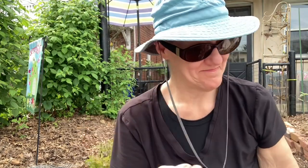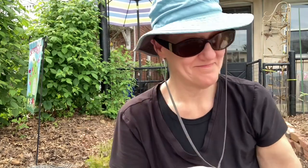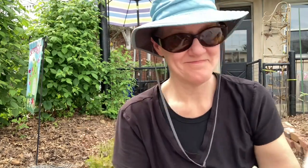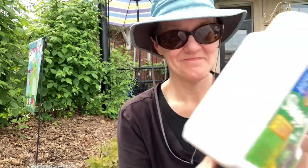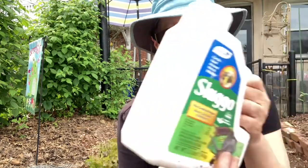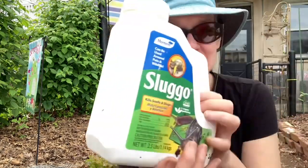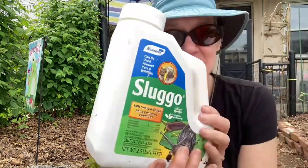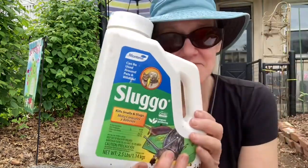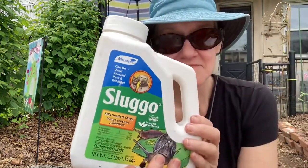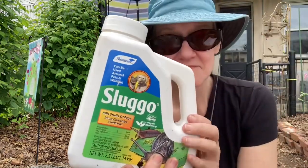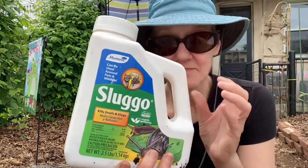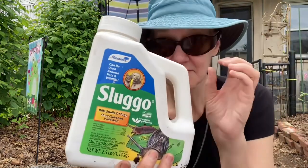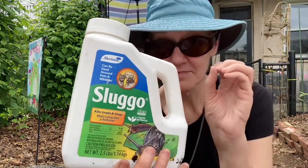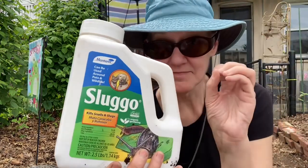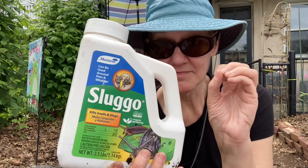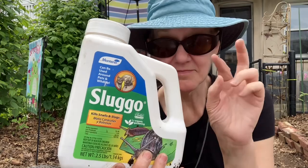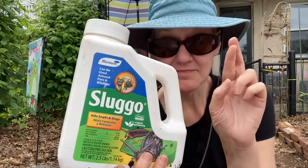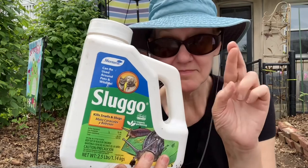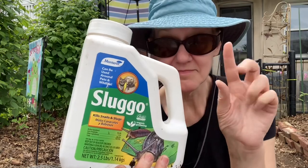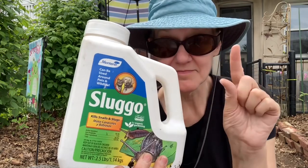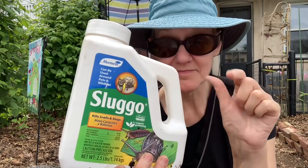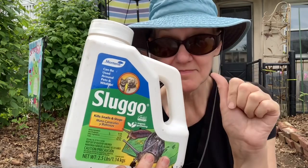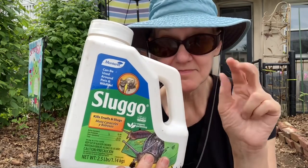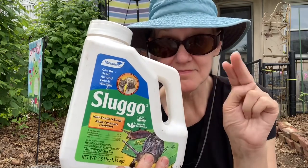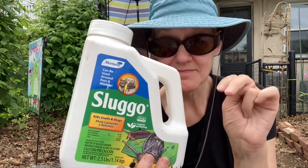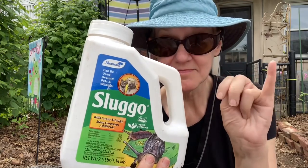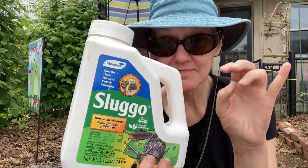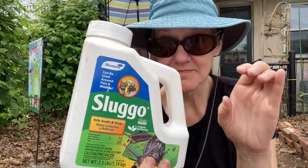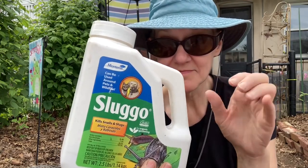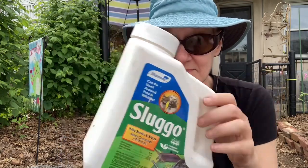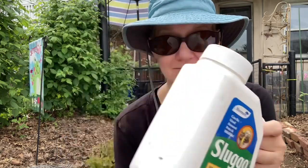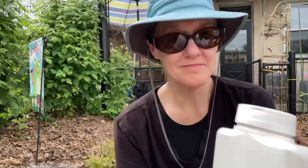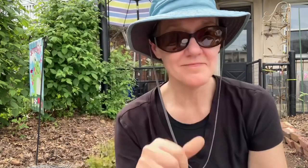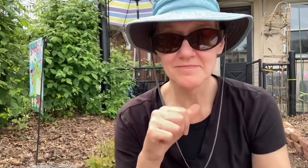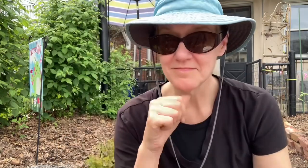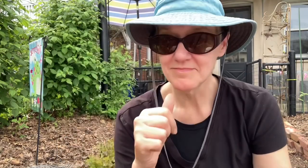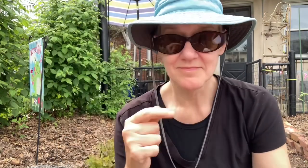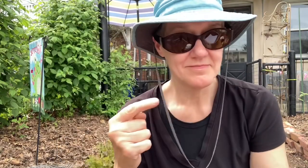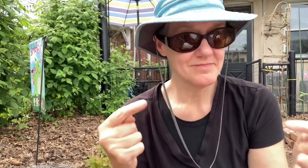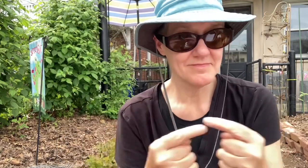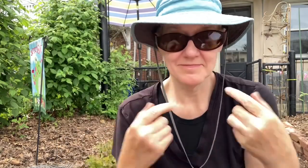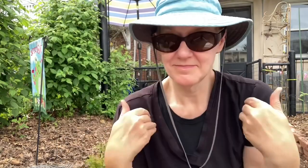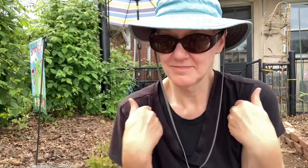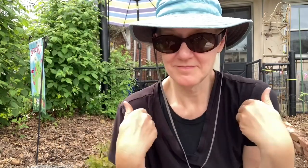So I use Sluggo. It's organic and it won't harm animals or birds.